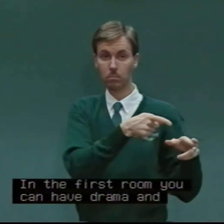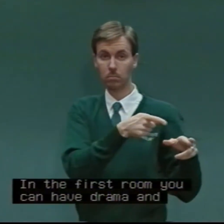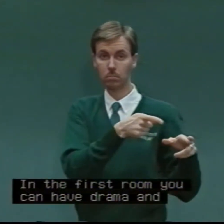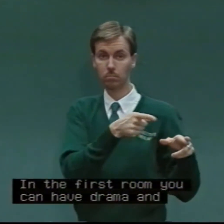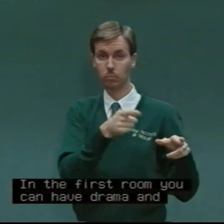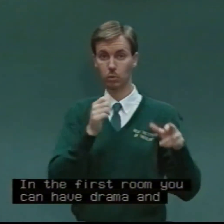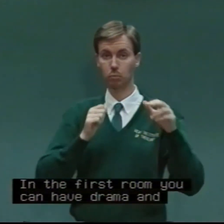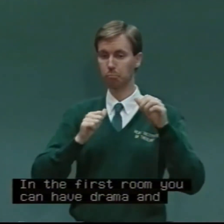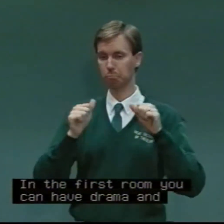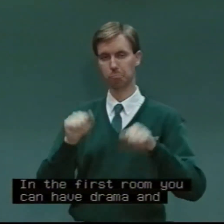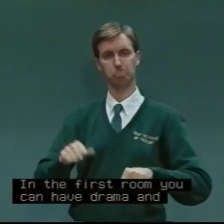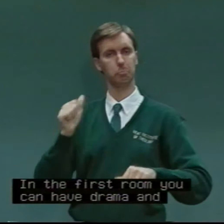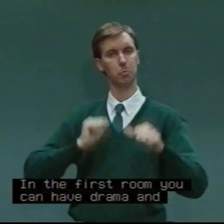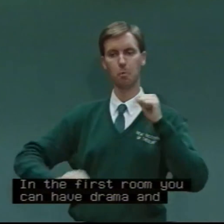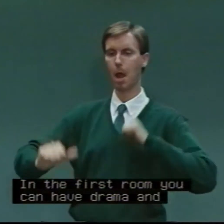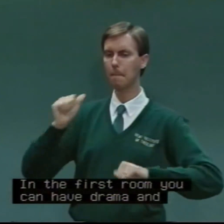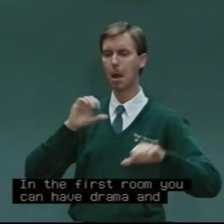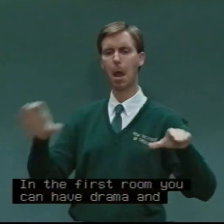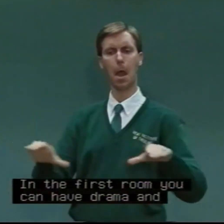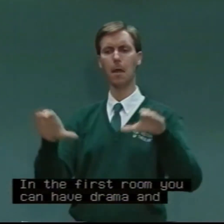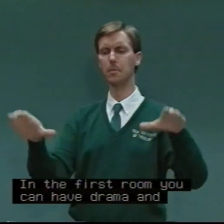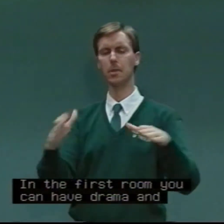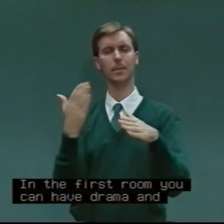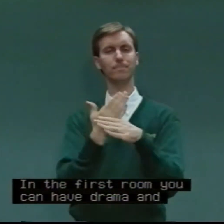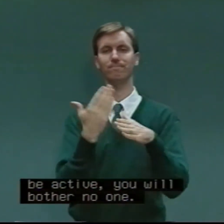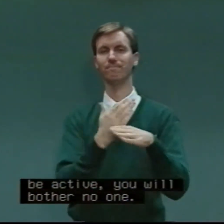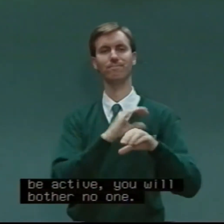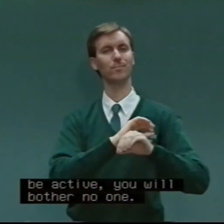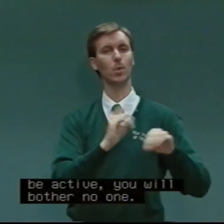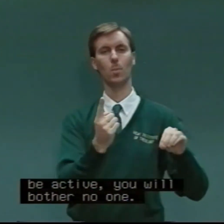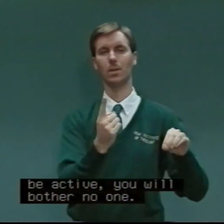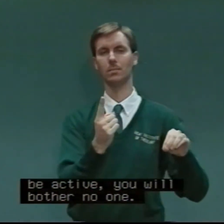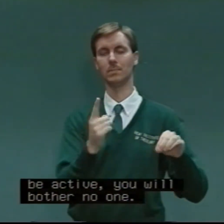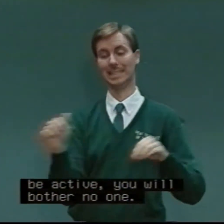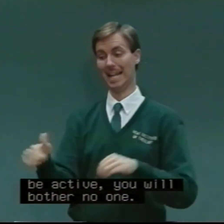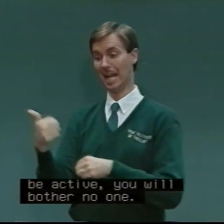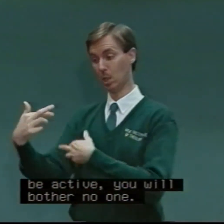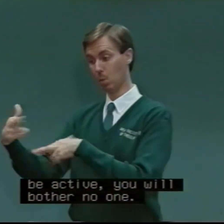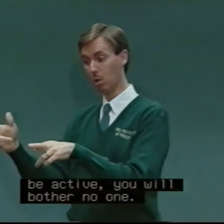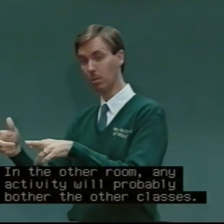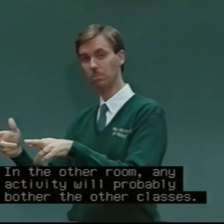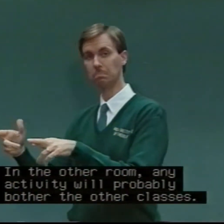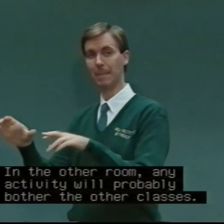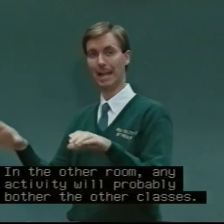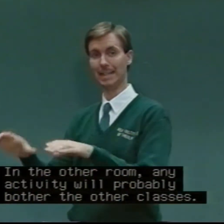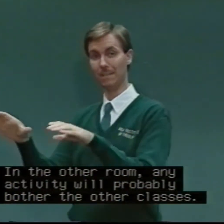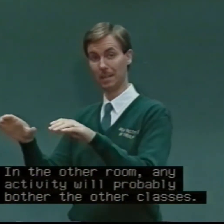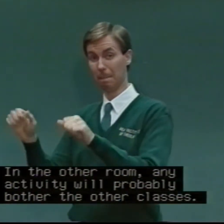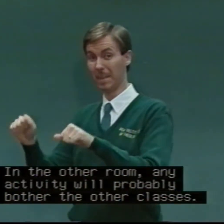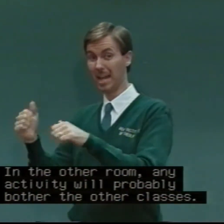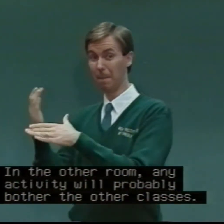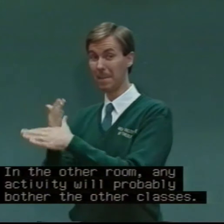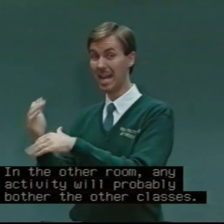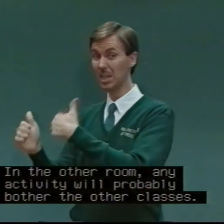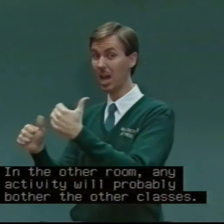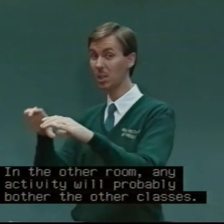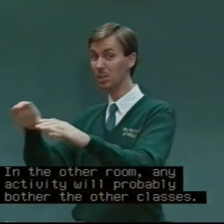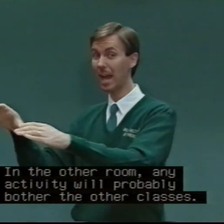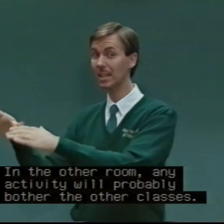In the first room, you will have a drama and be active. You will bother no one. In the other room,